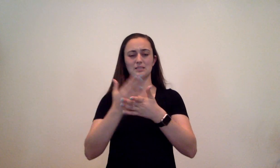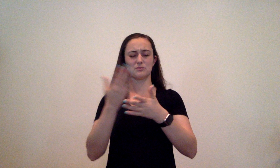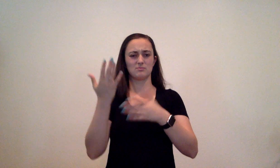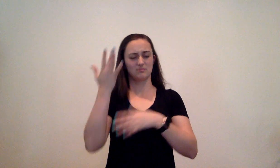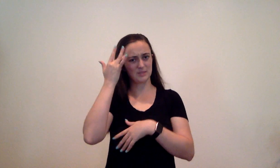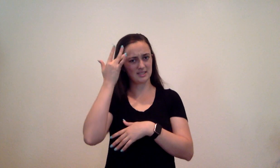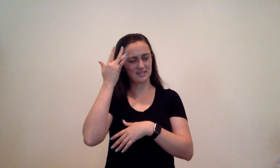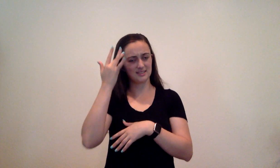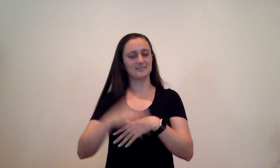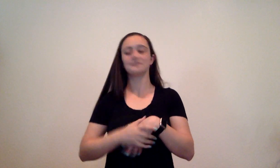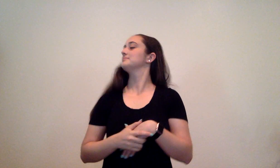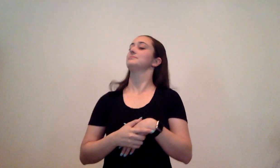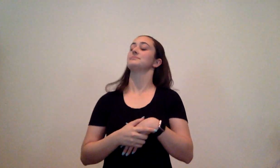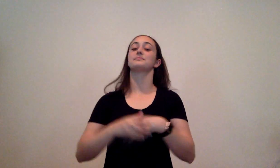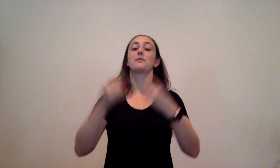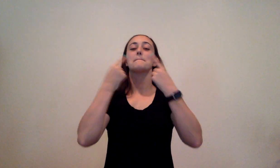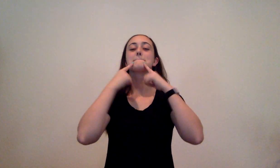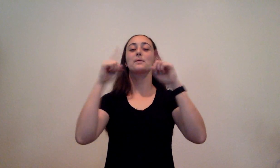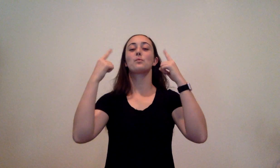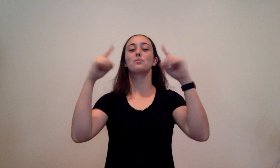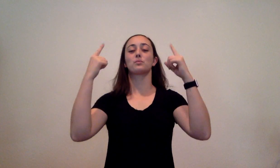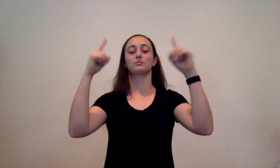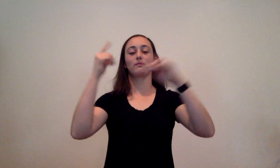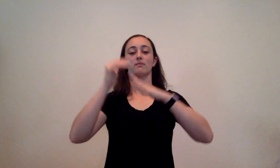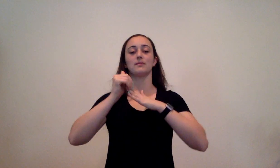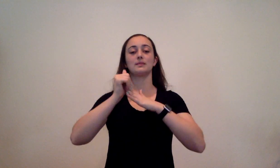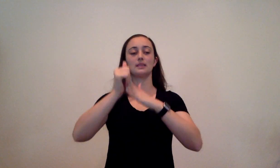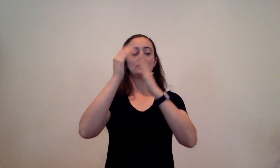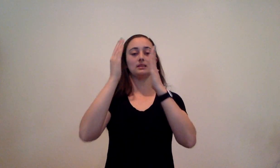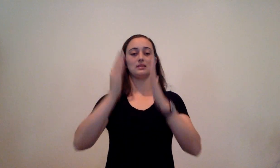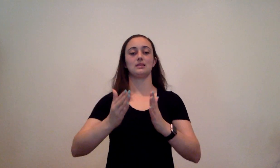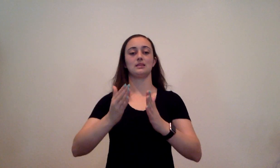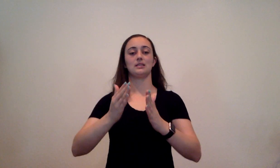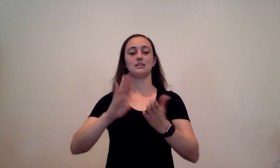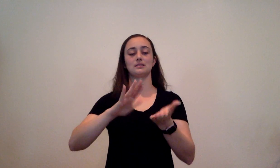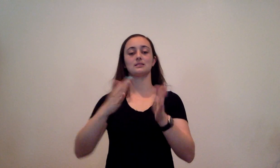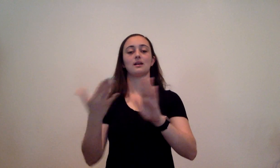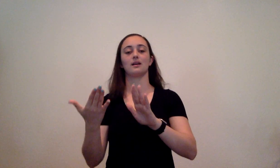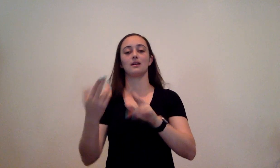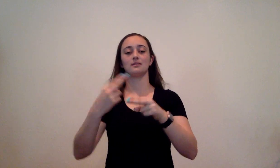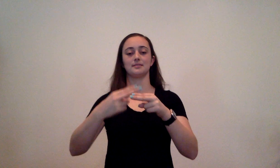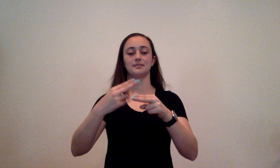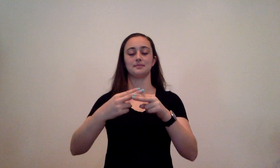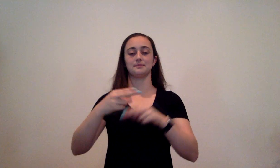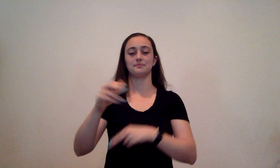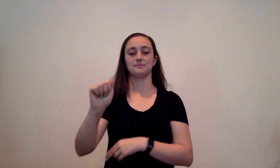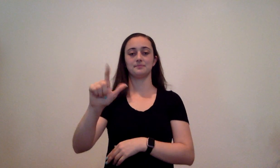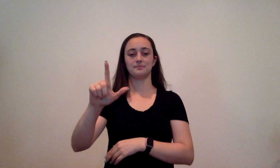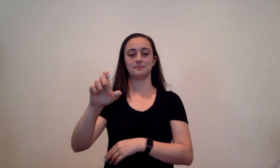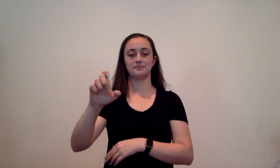most famous leader of ancient Greece, whose name was Alexander the Great.